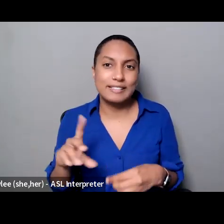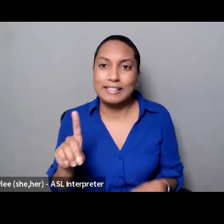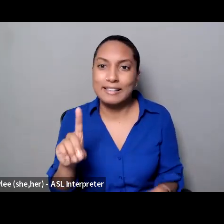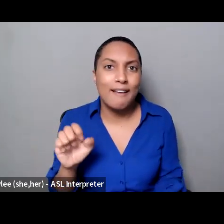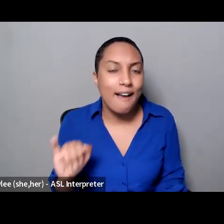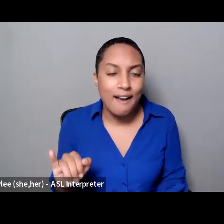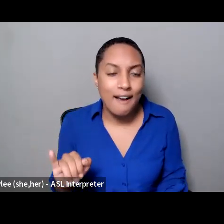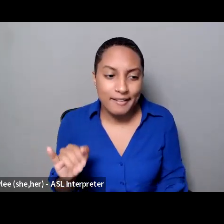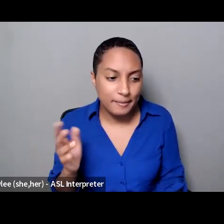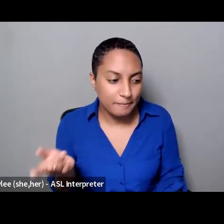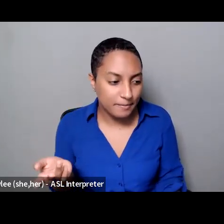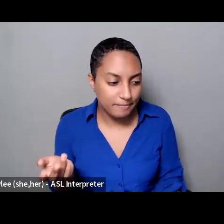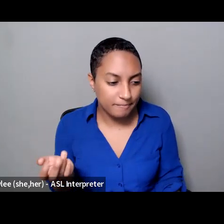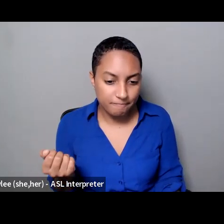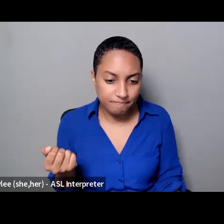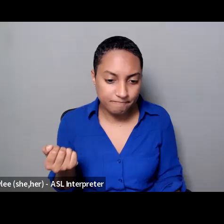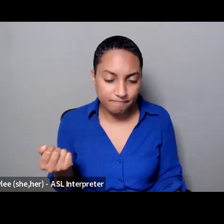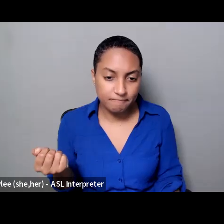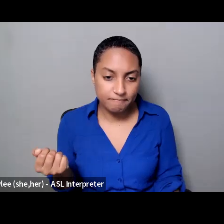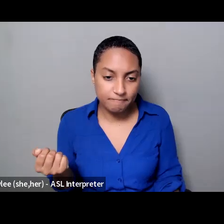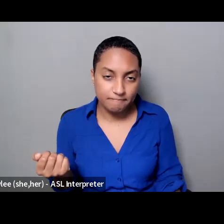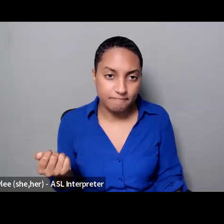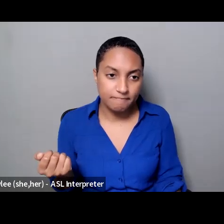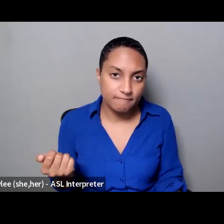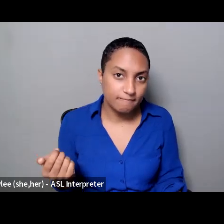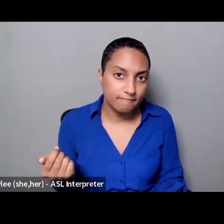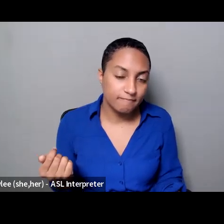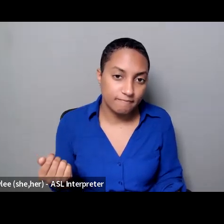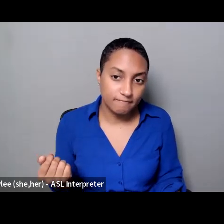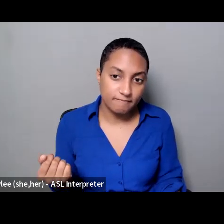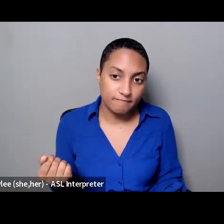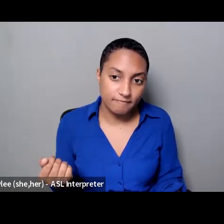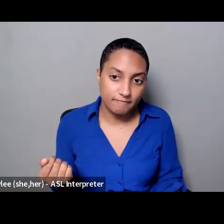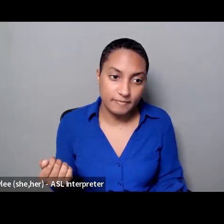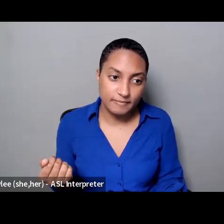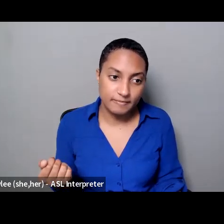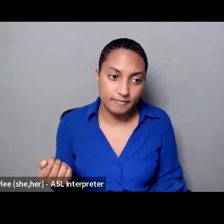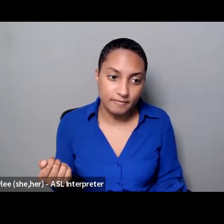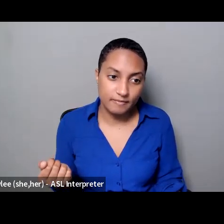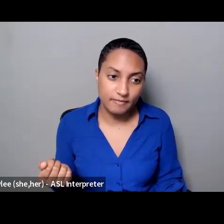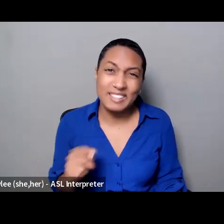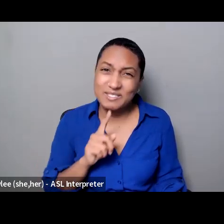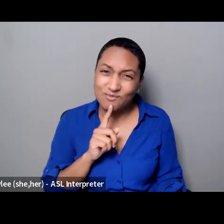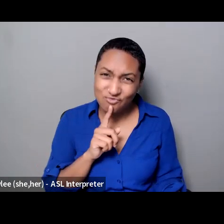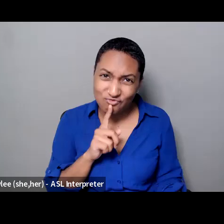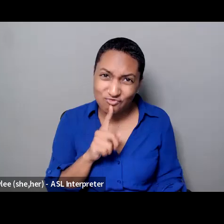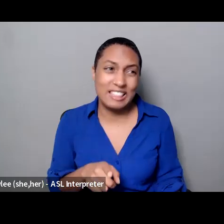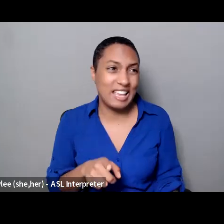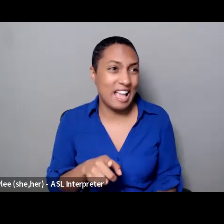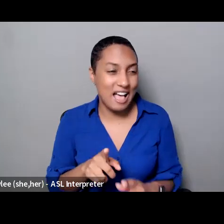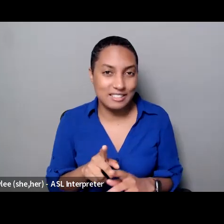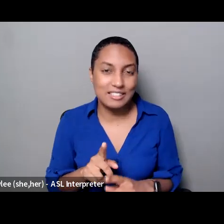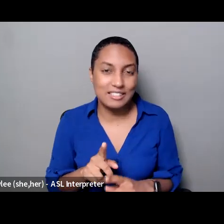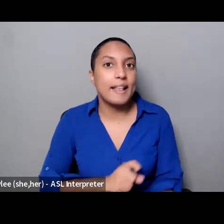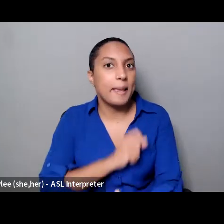it makes all the difference as to who we find in centers when we